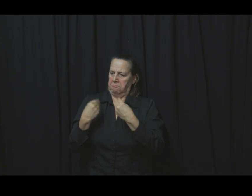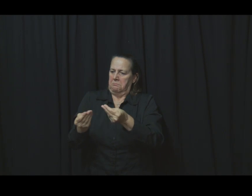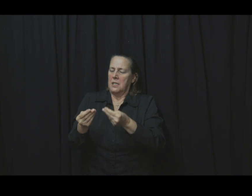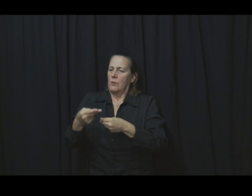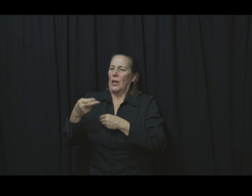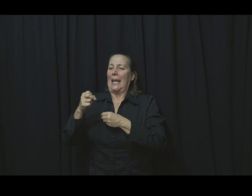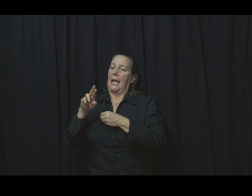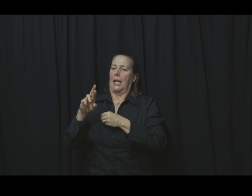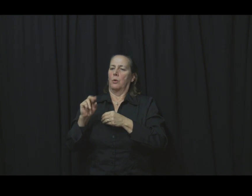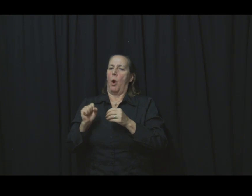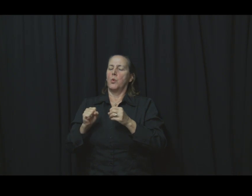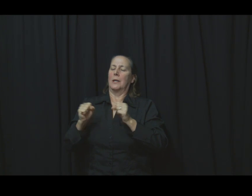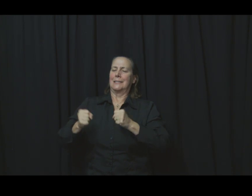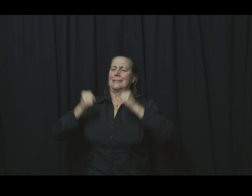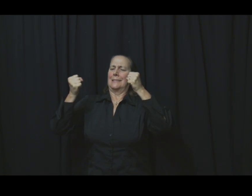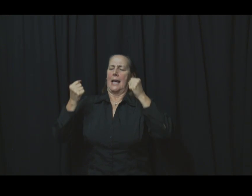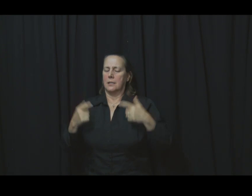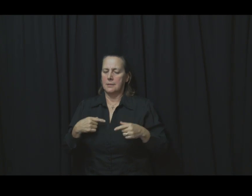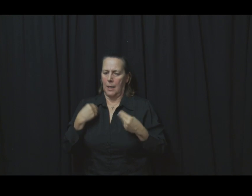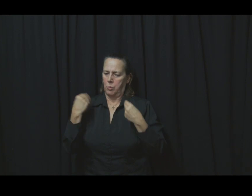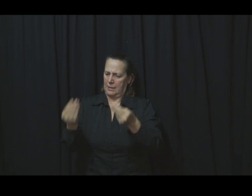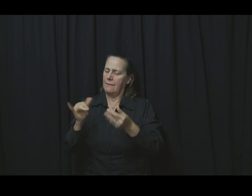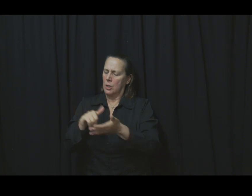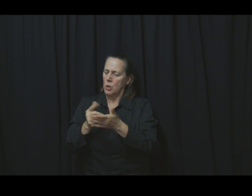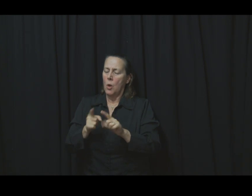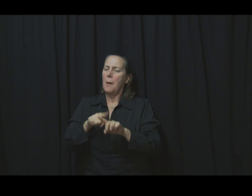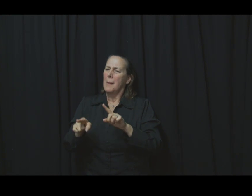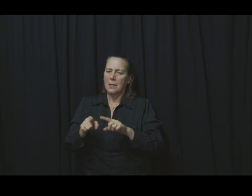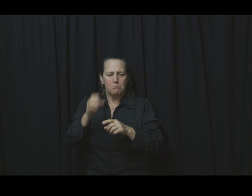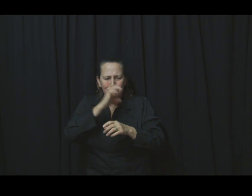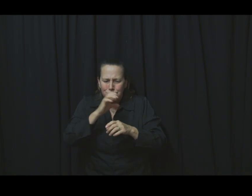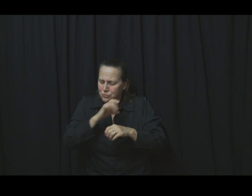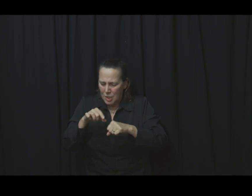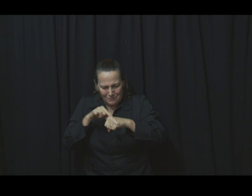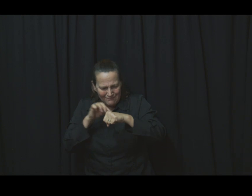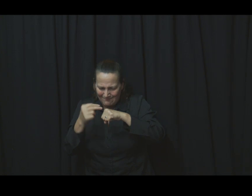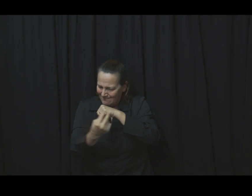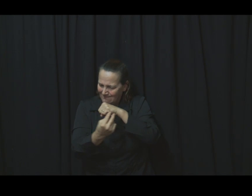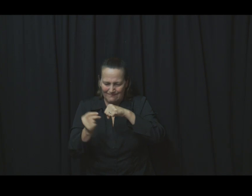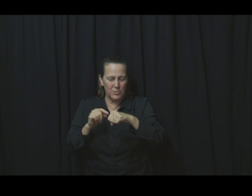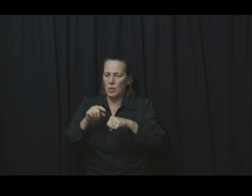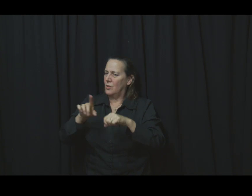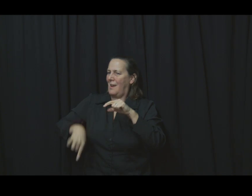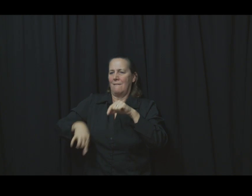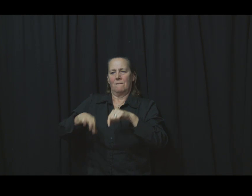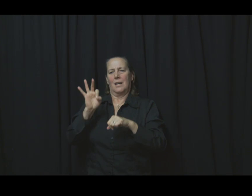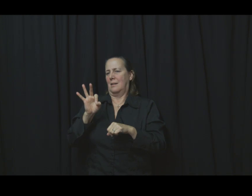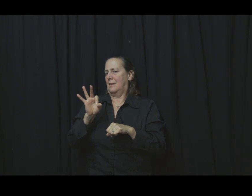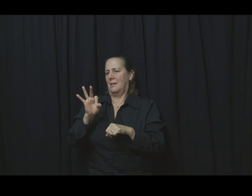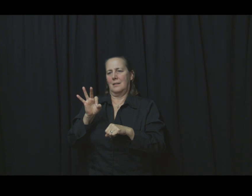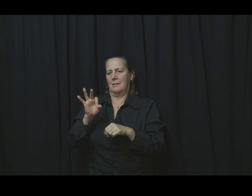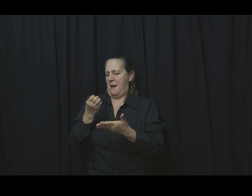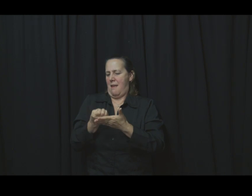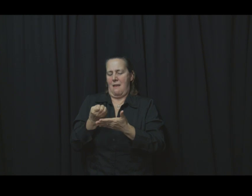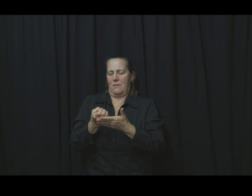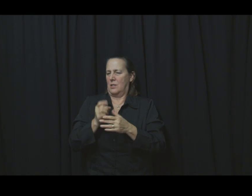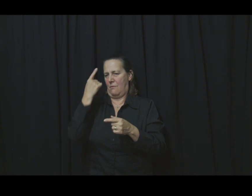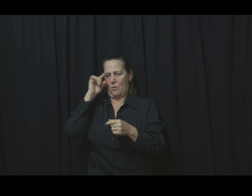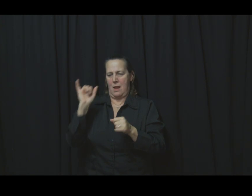one example of that anywhere. People have looked and looked and looked. They have not found a single one.